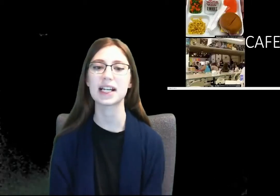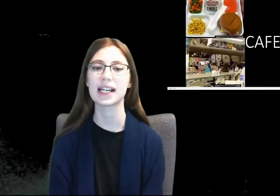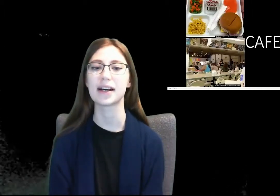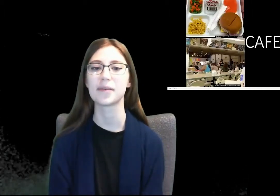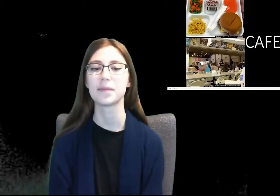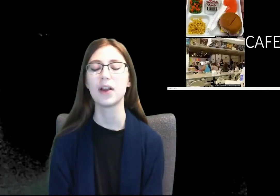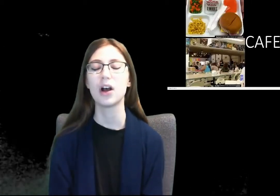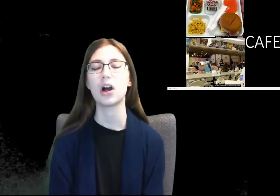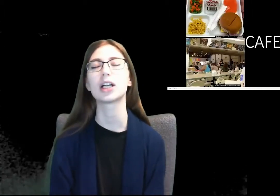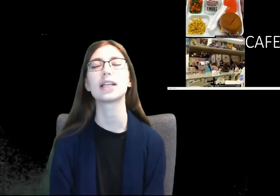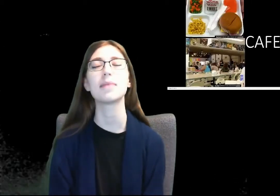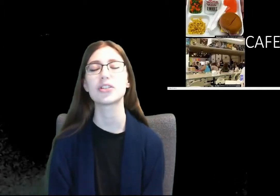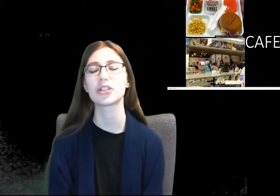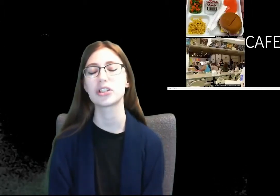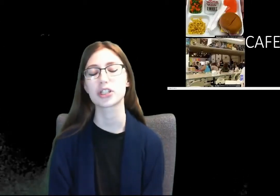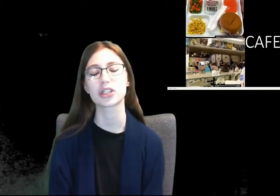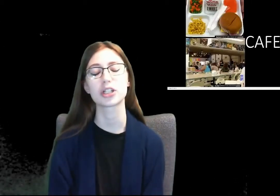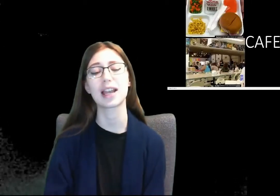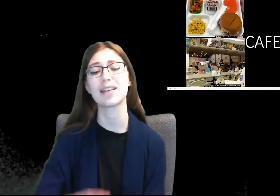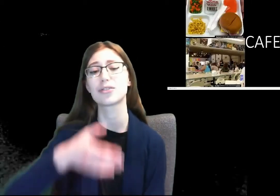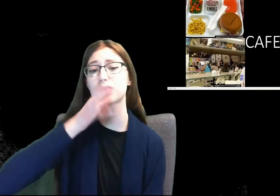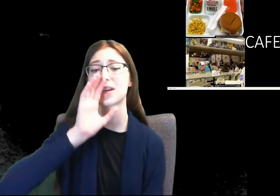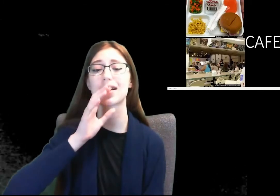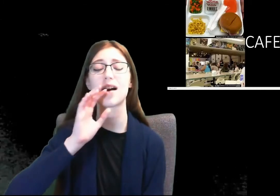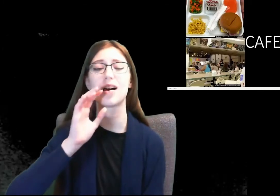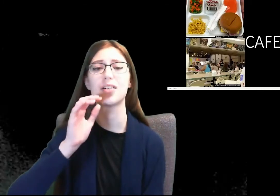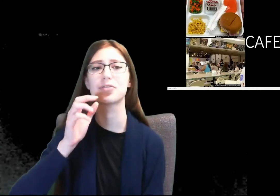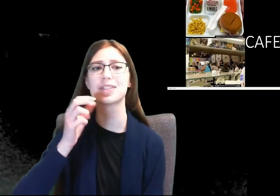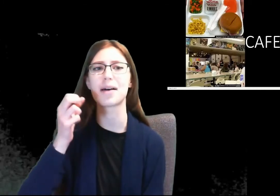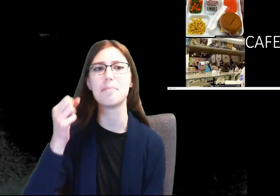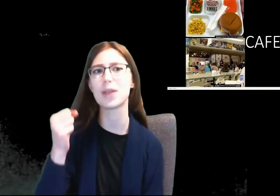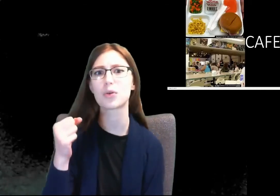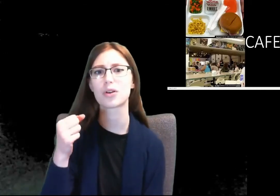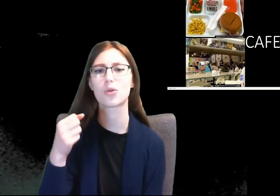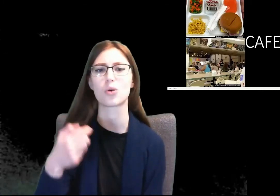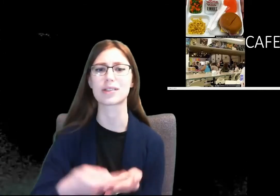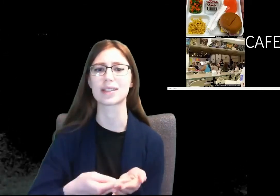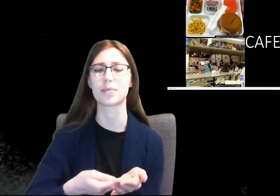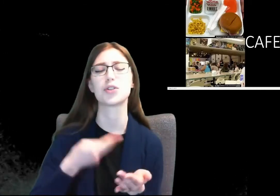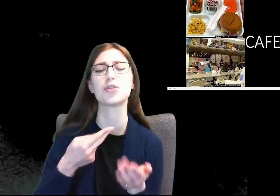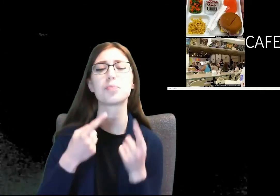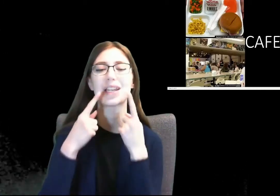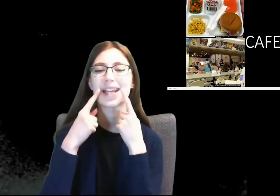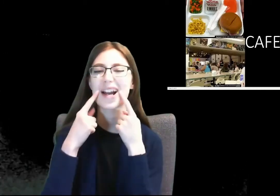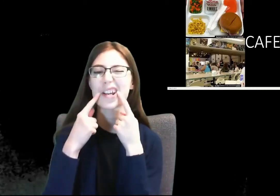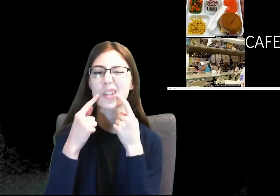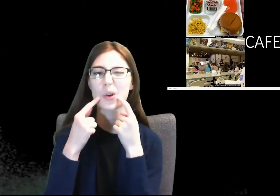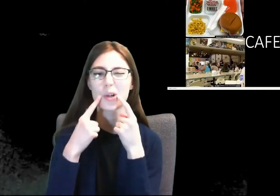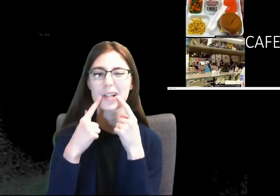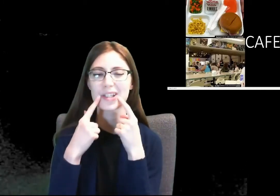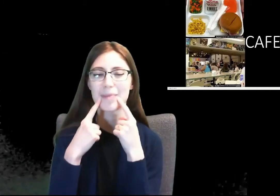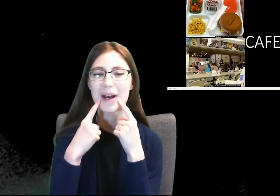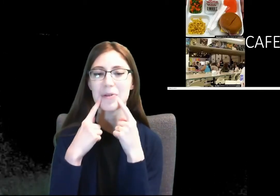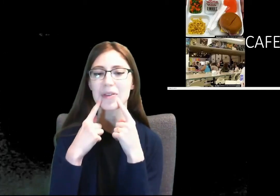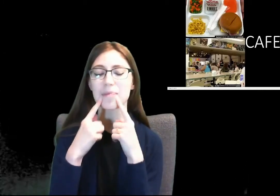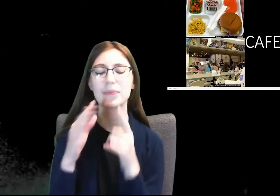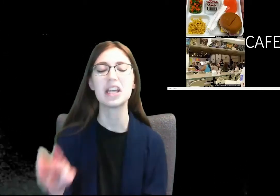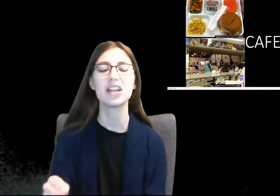Cafeteria. All right, imagine you just took a drink of some milk or some soup and you got it on the corners of your mouth. You could